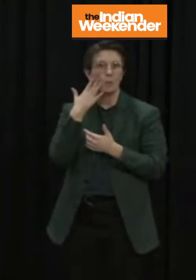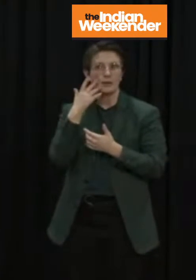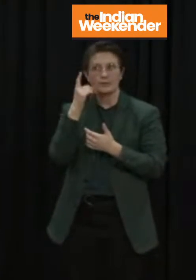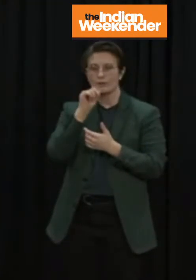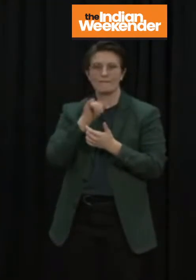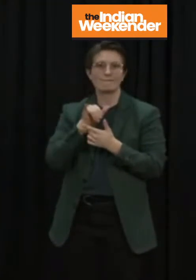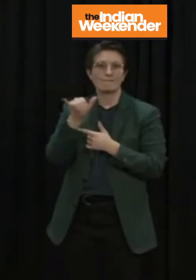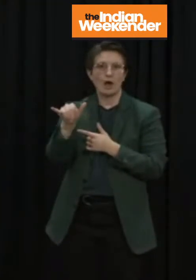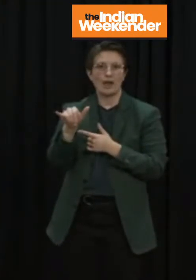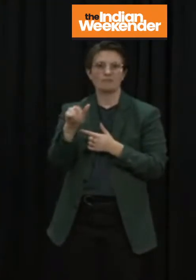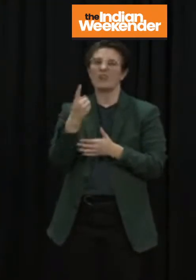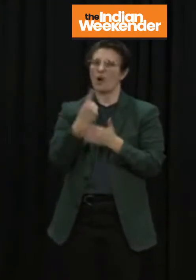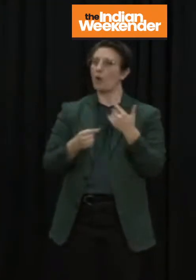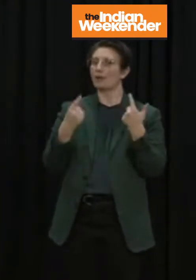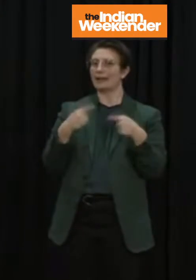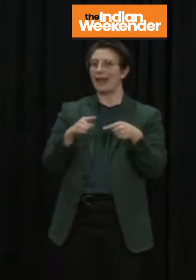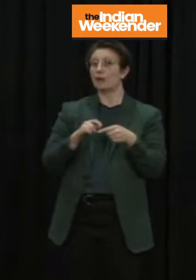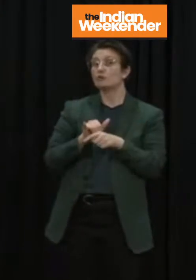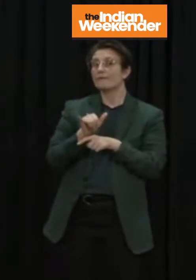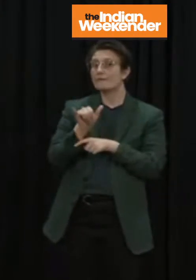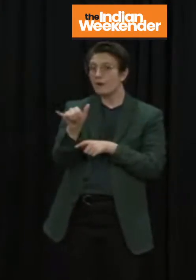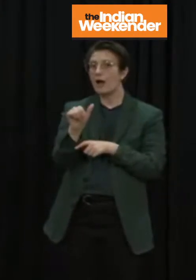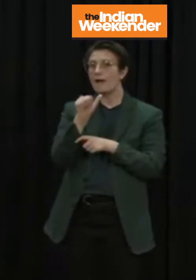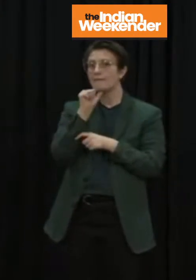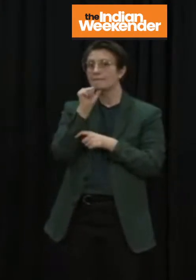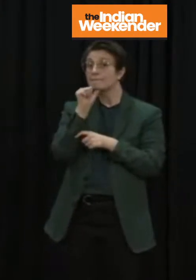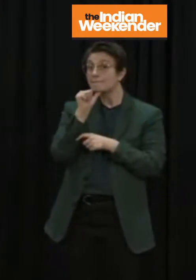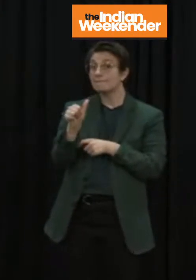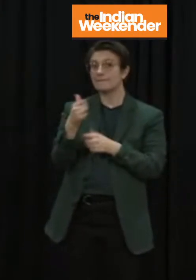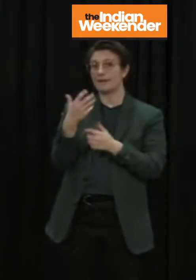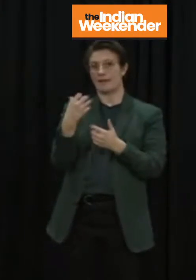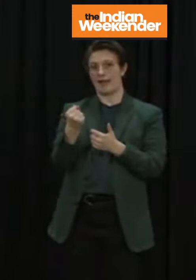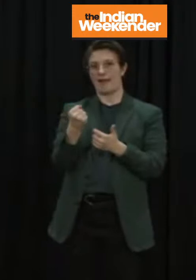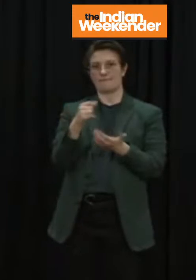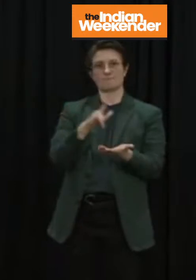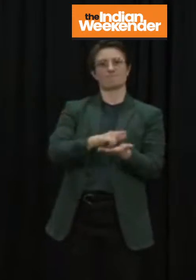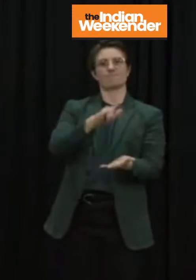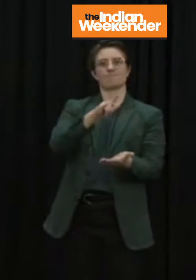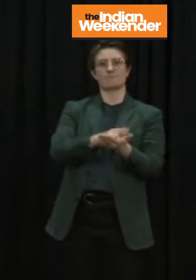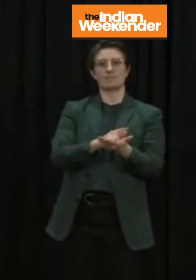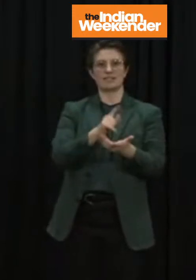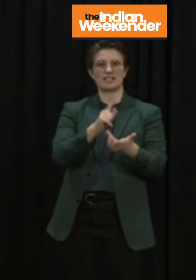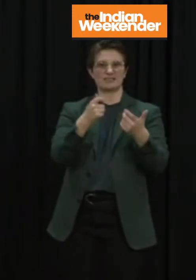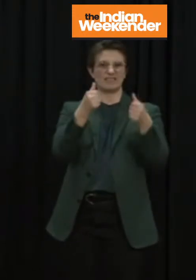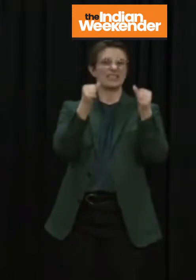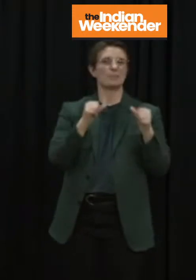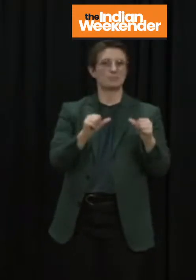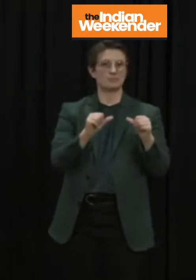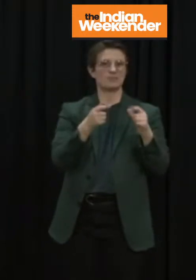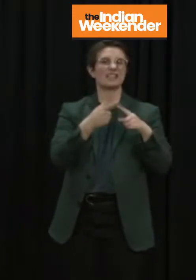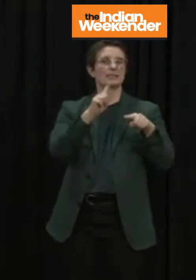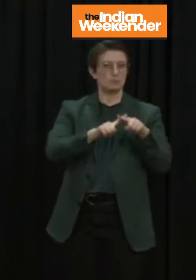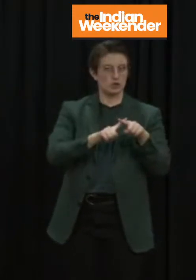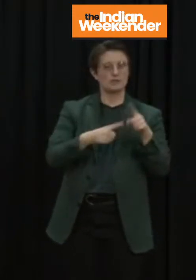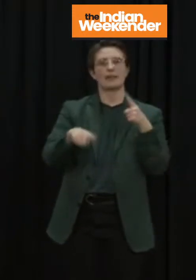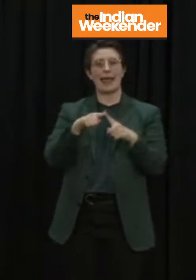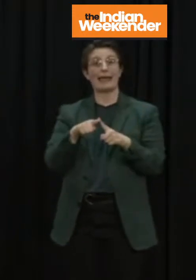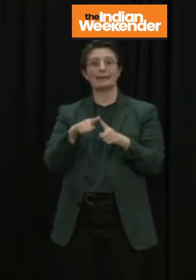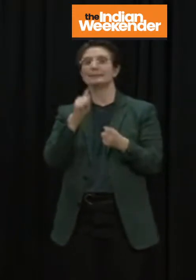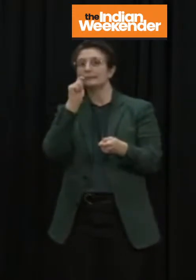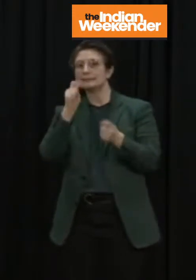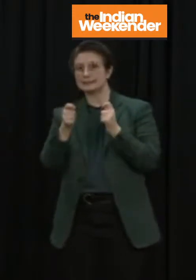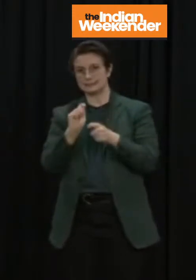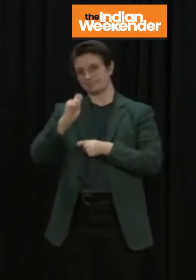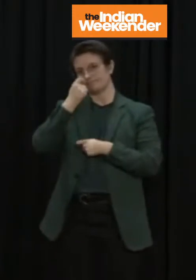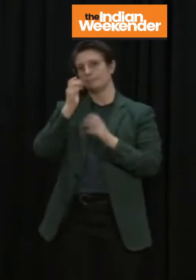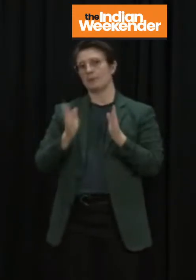limited permitted reasons, and most of those travelling will require a COVID-19 test. Travel in and out of